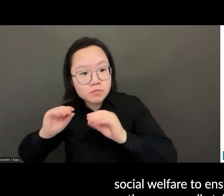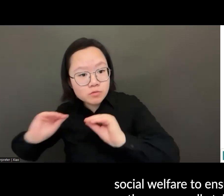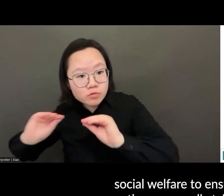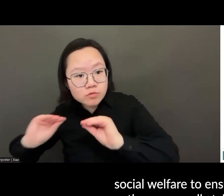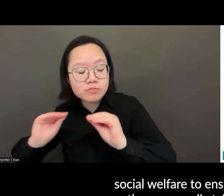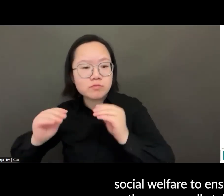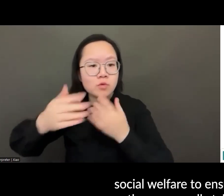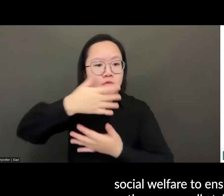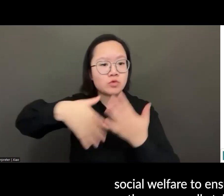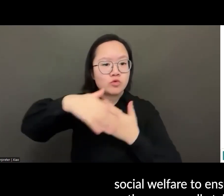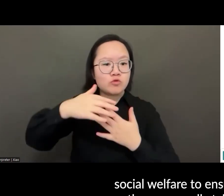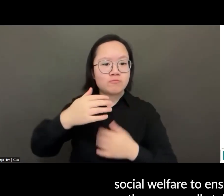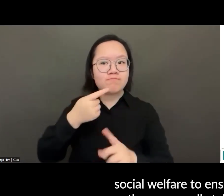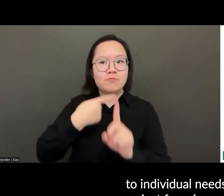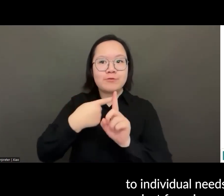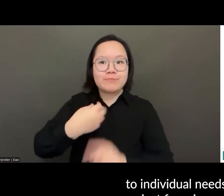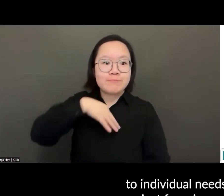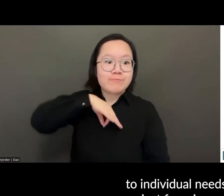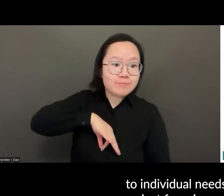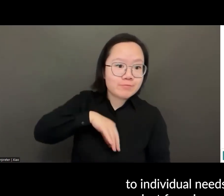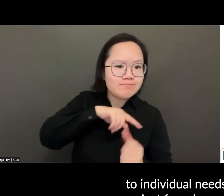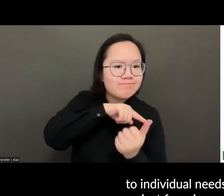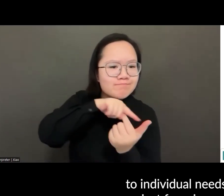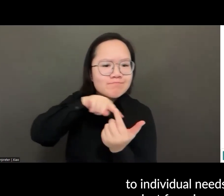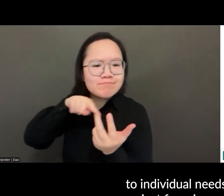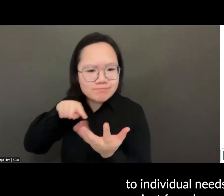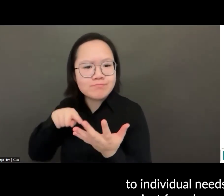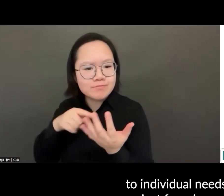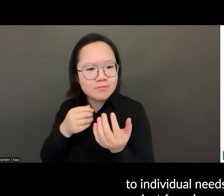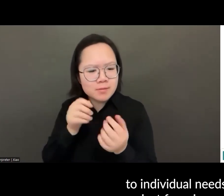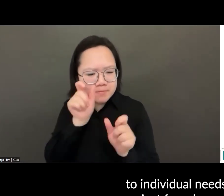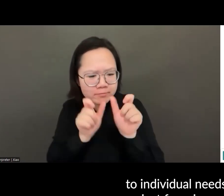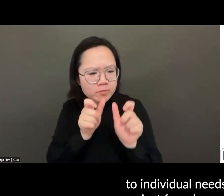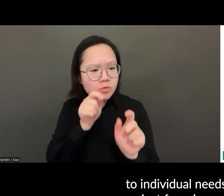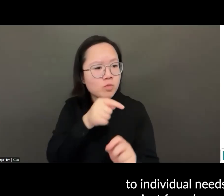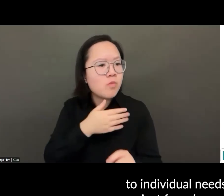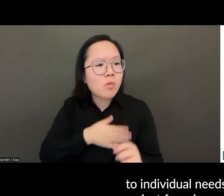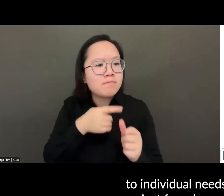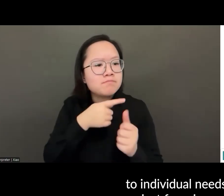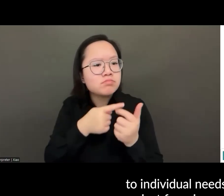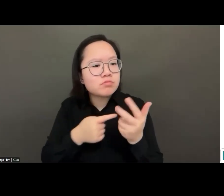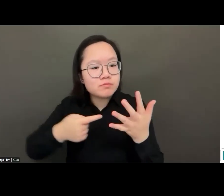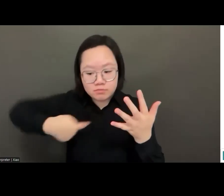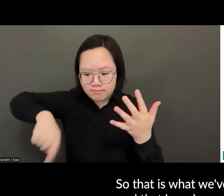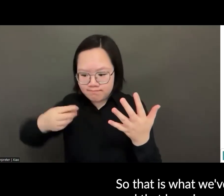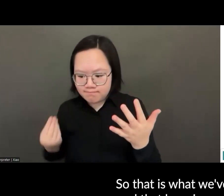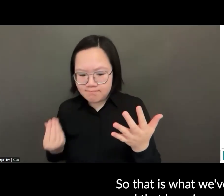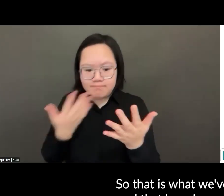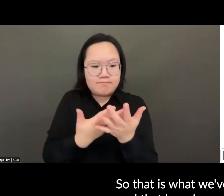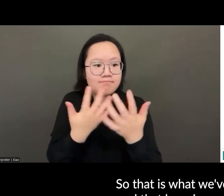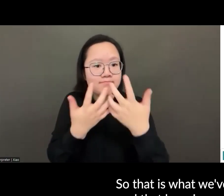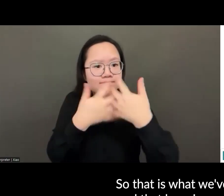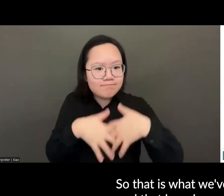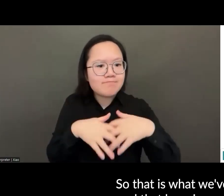that, the support is tailored, to individual needs rather than, just focusing on assumptions. So